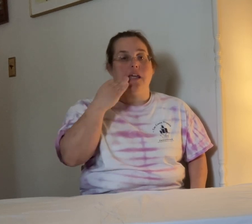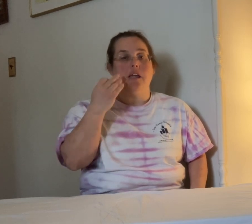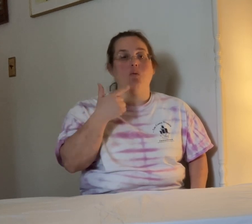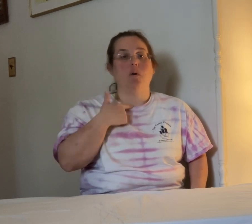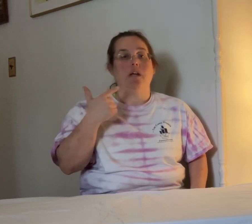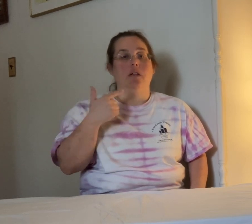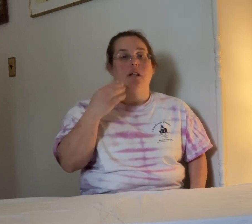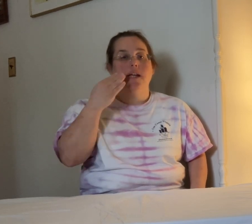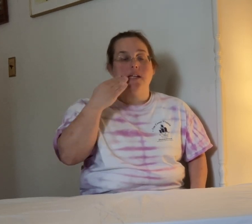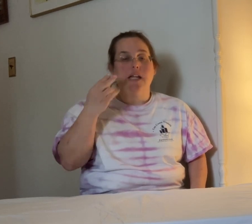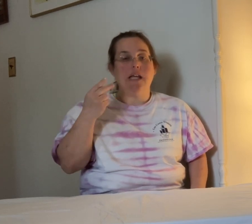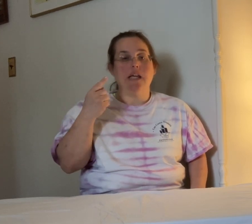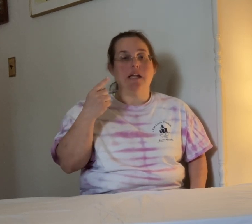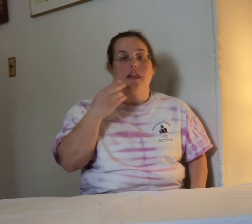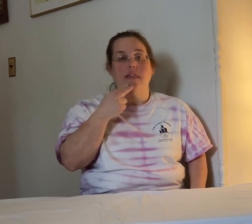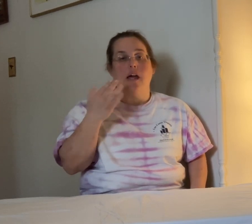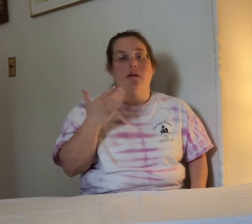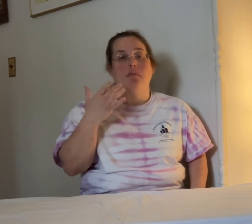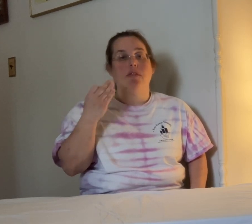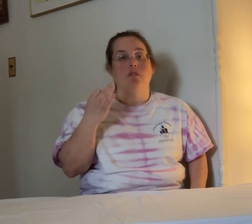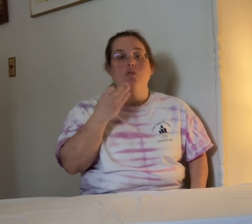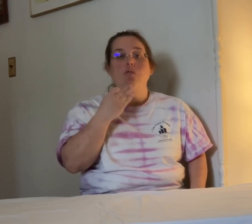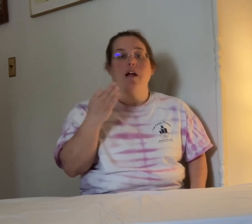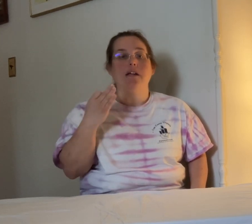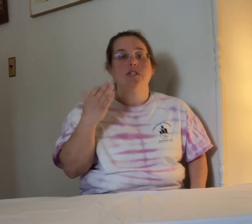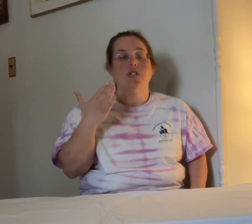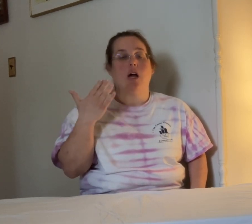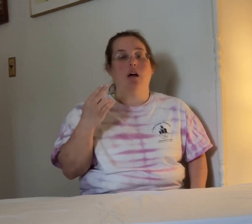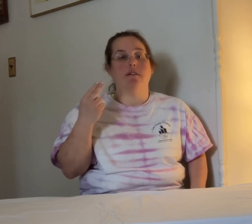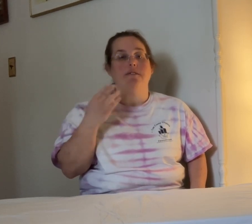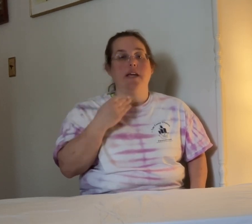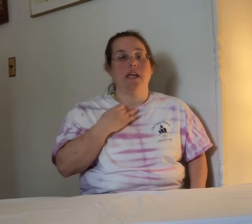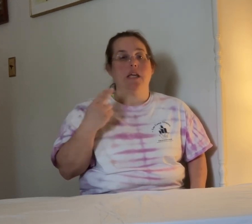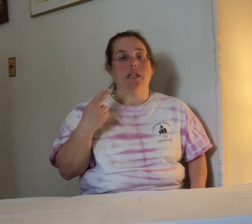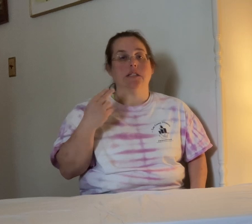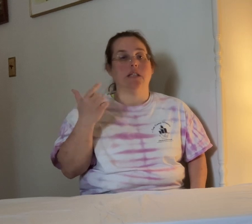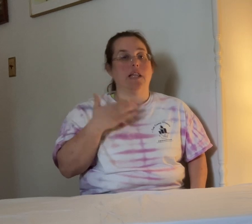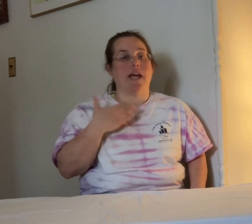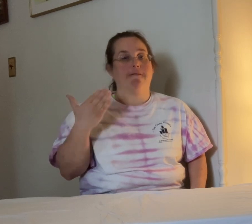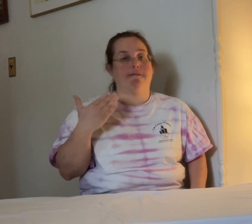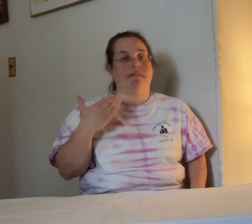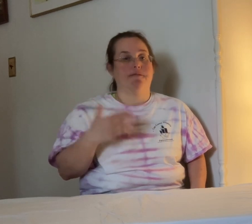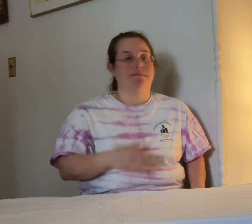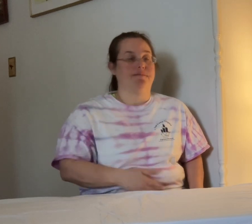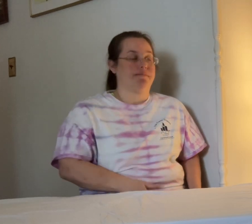He will need them the rest of his life.